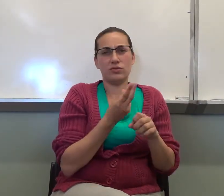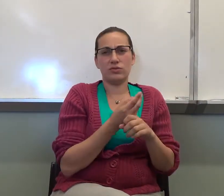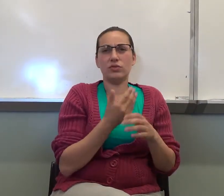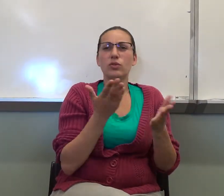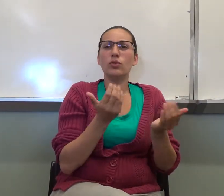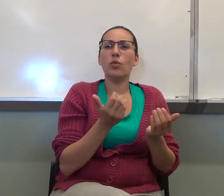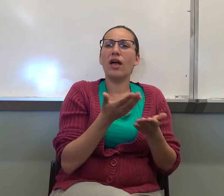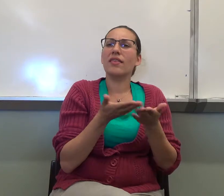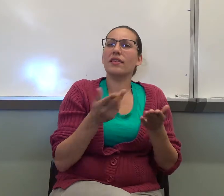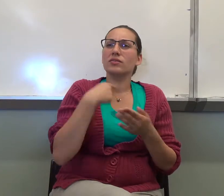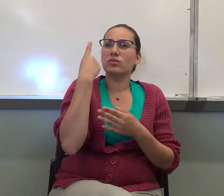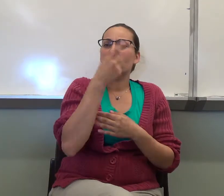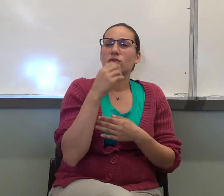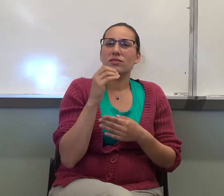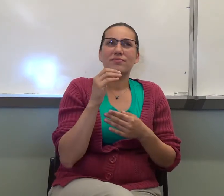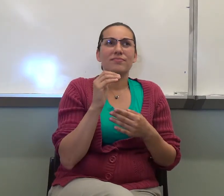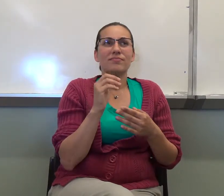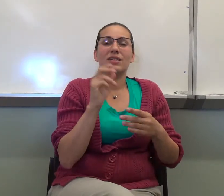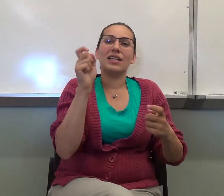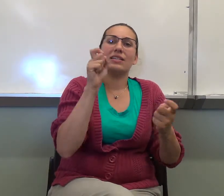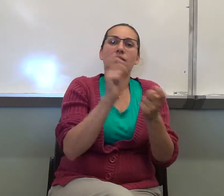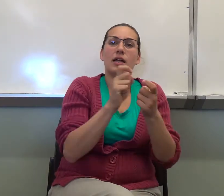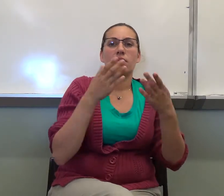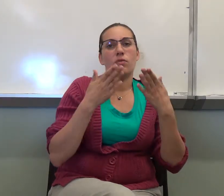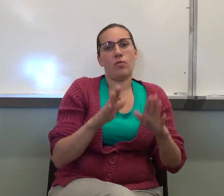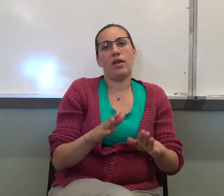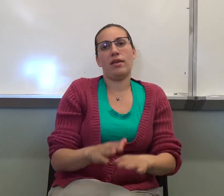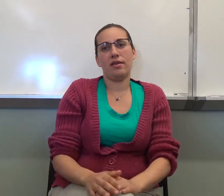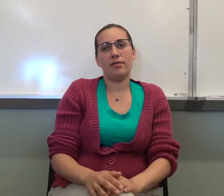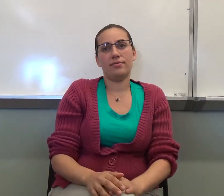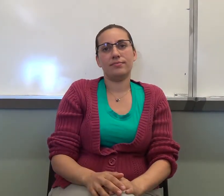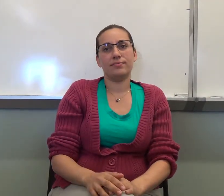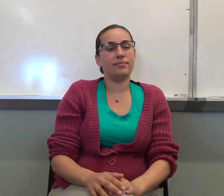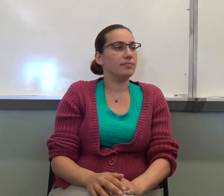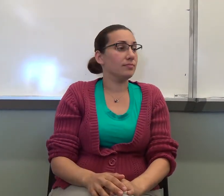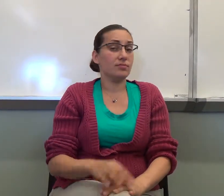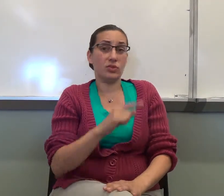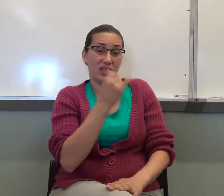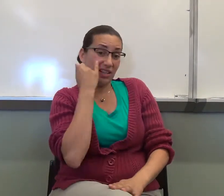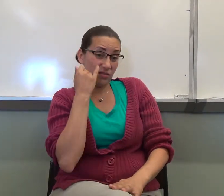certain way so other people will understand them and things like that. If you left it like that, people